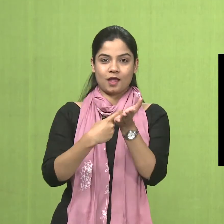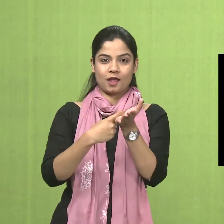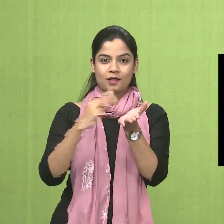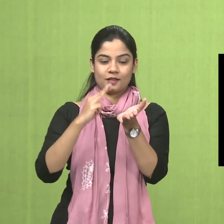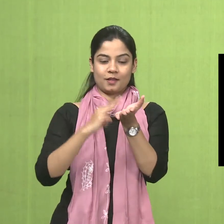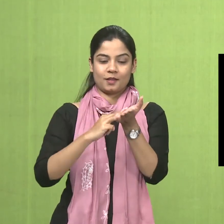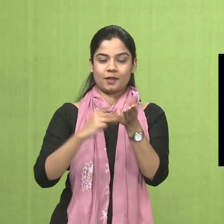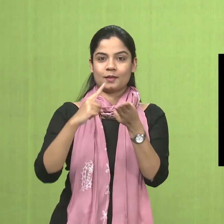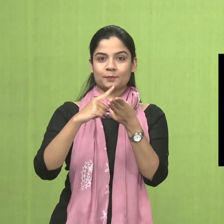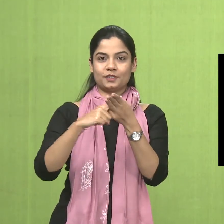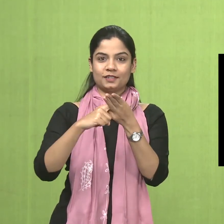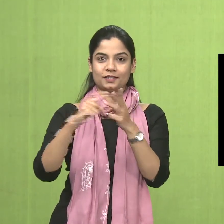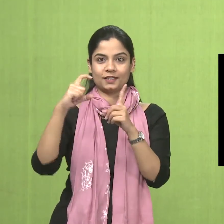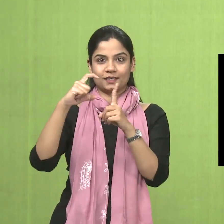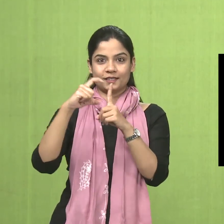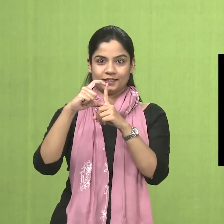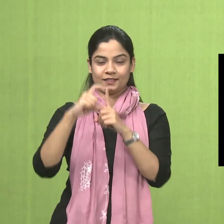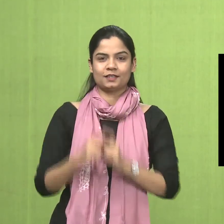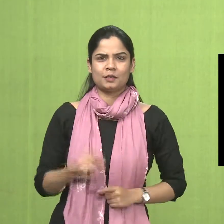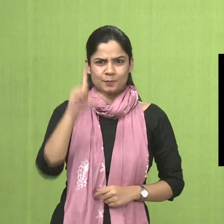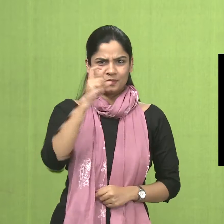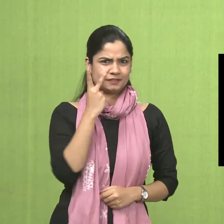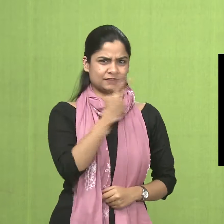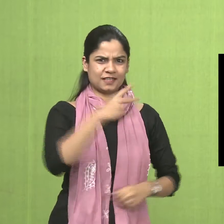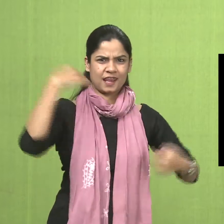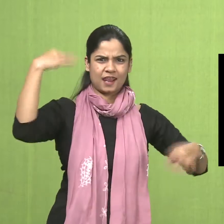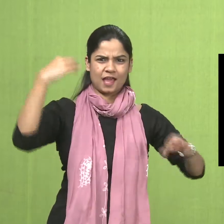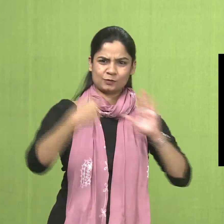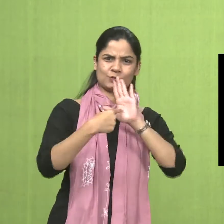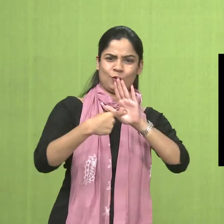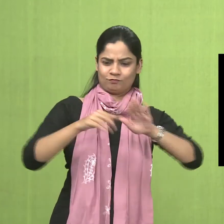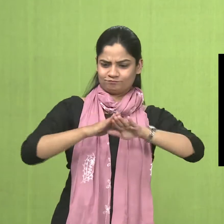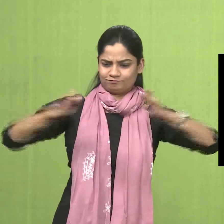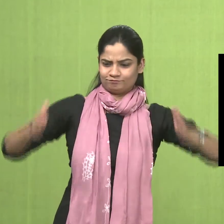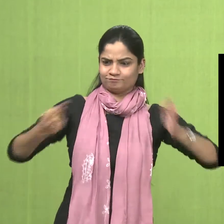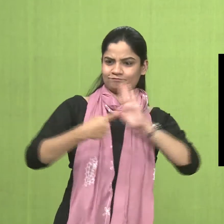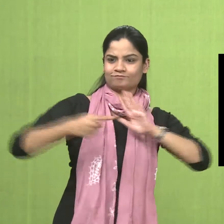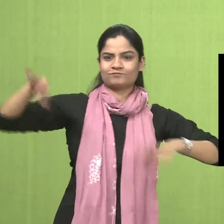music, acting, lectures, workshop, etc.